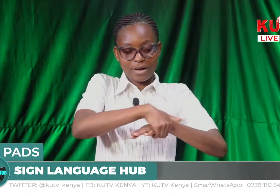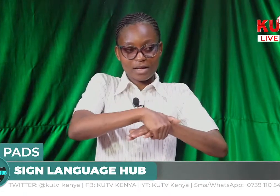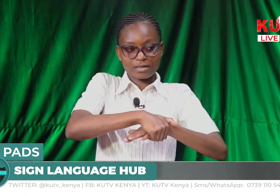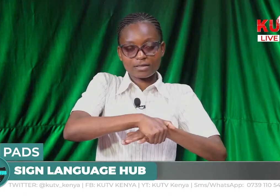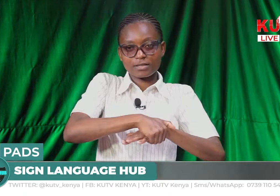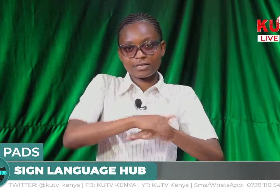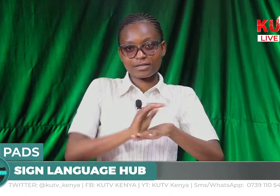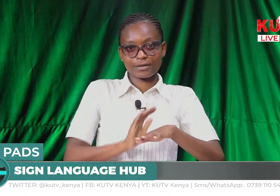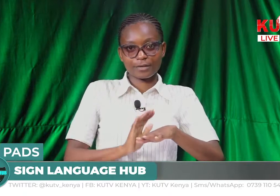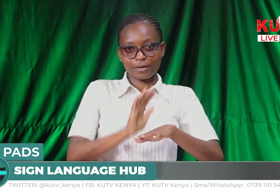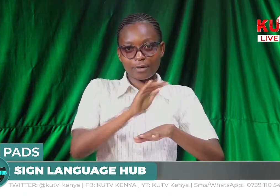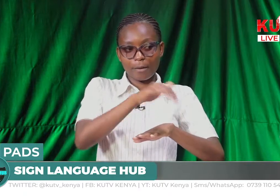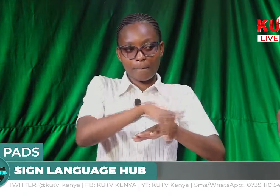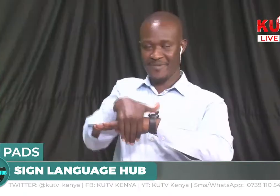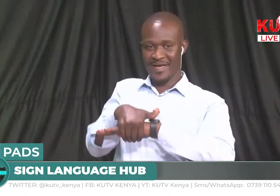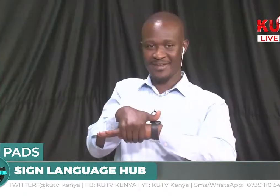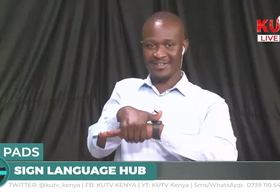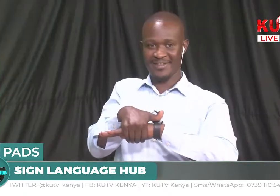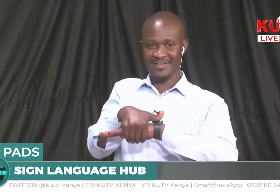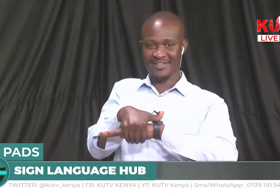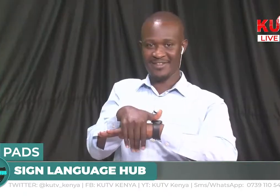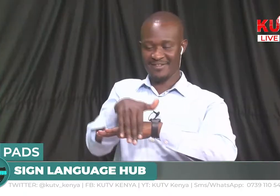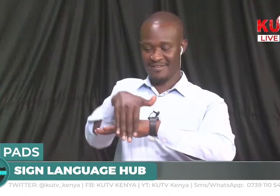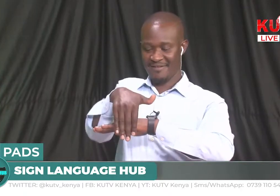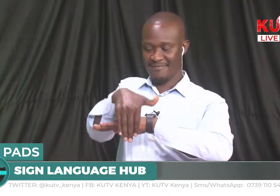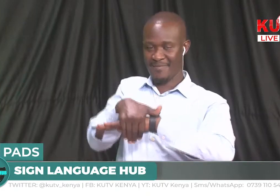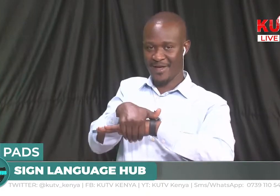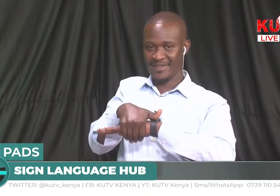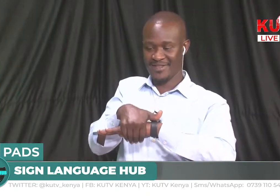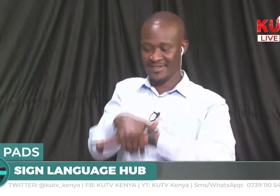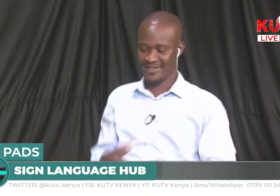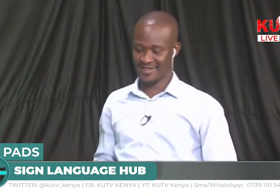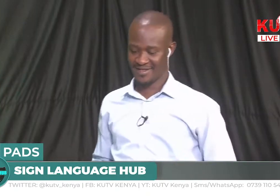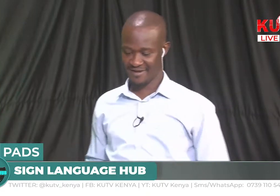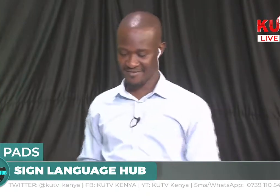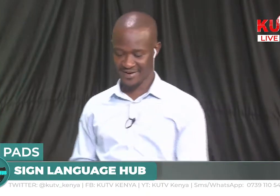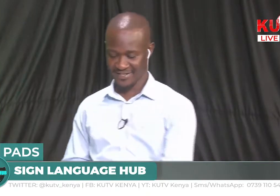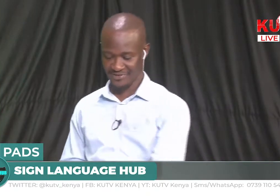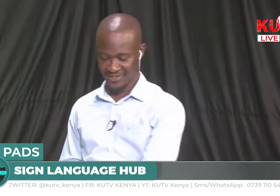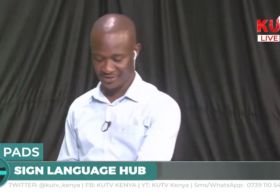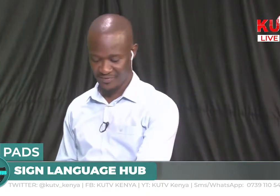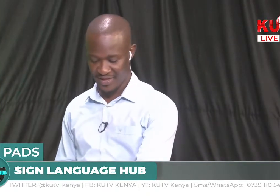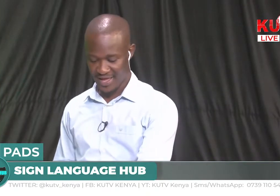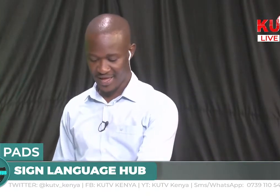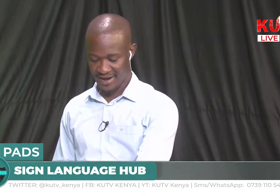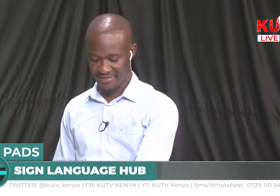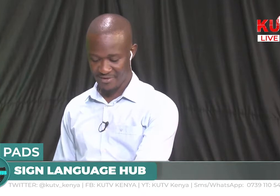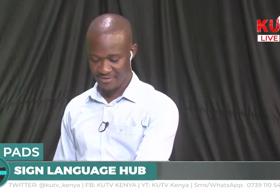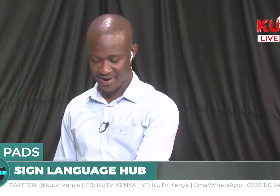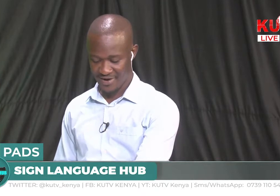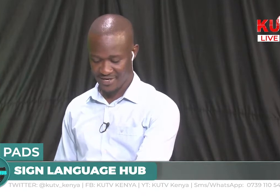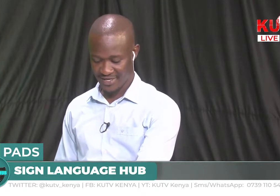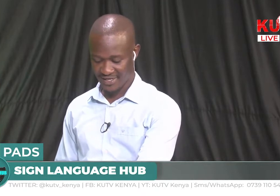Pads. Okay? Pads. Pads. All right, let's continue. Another word